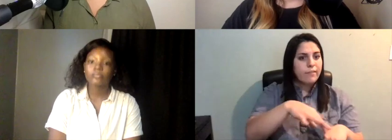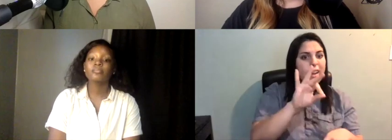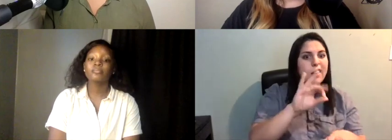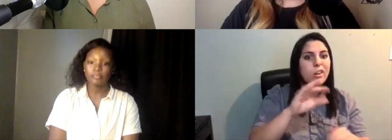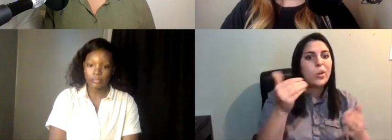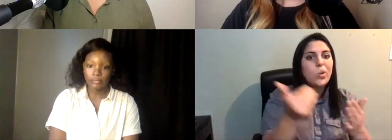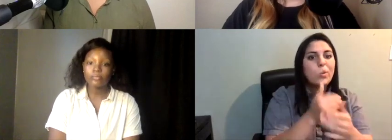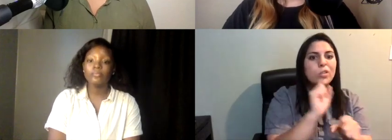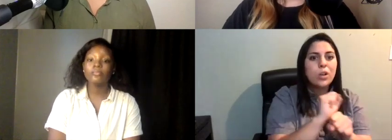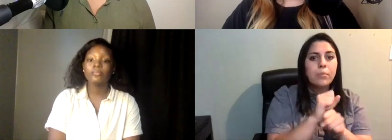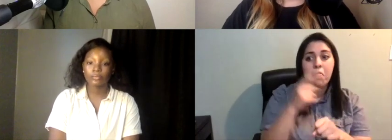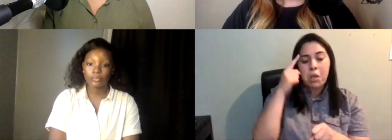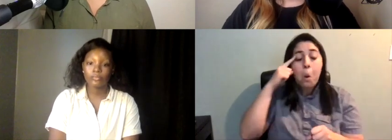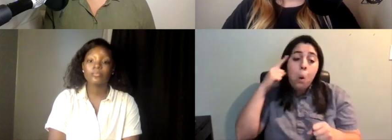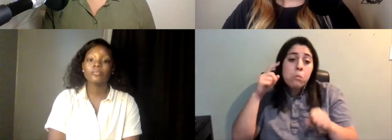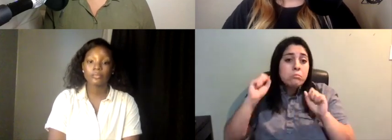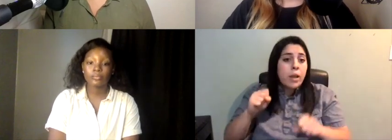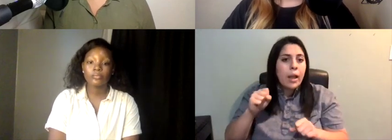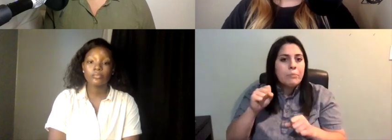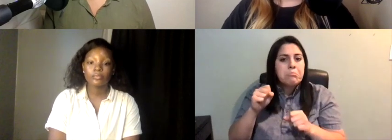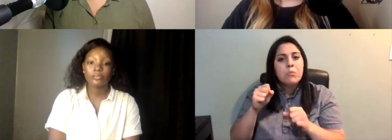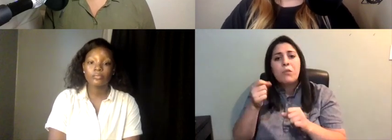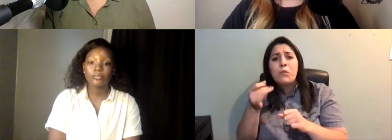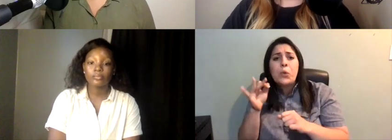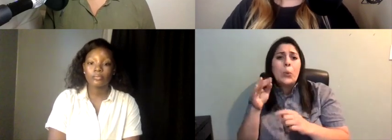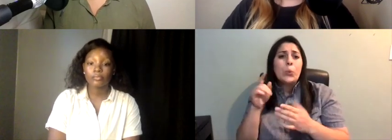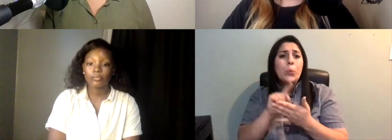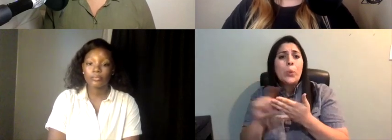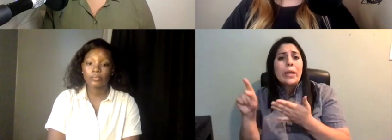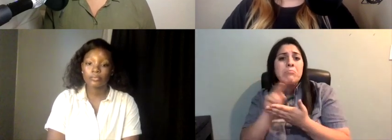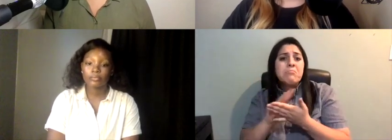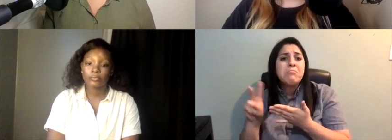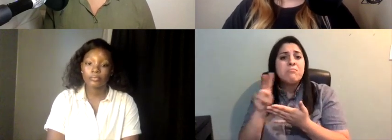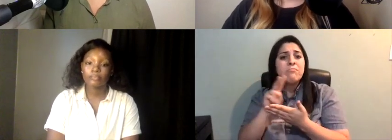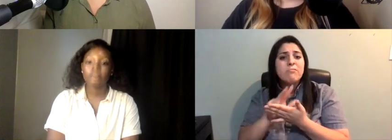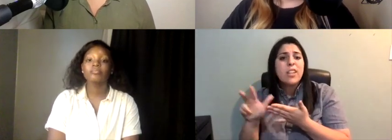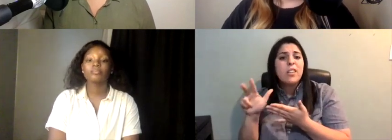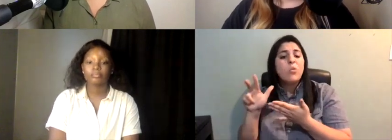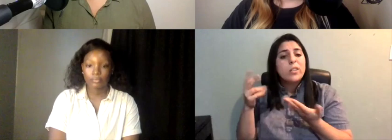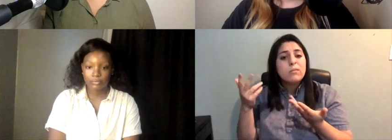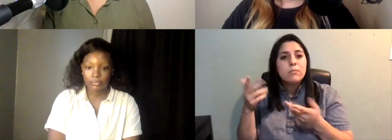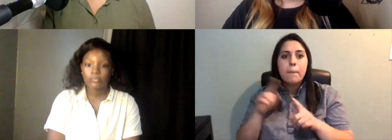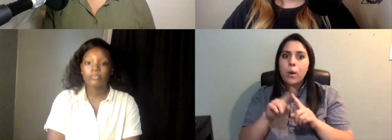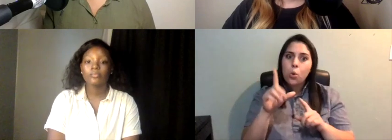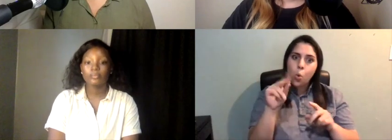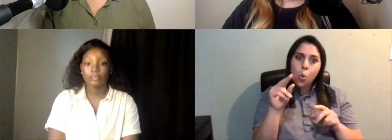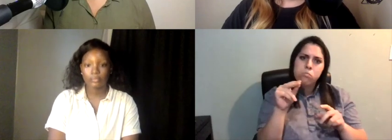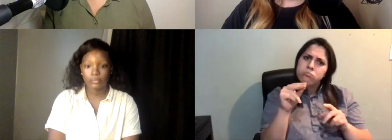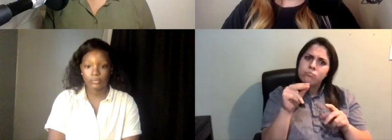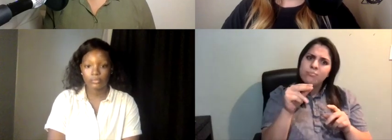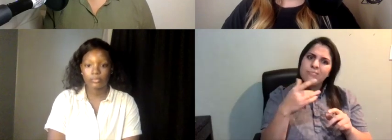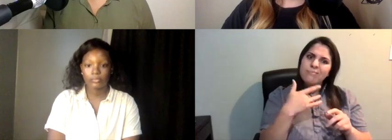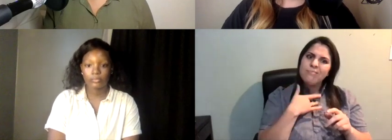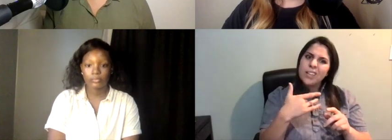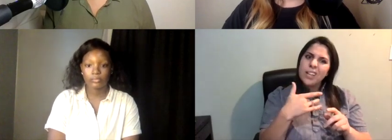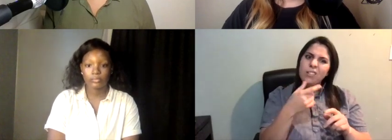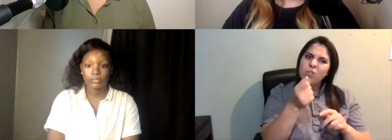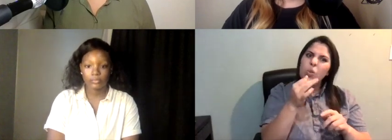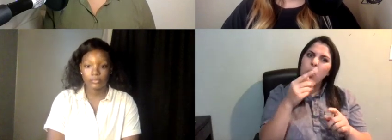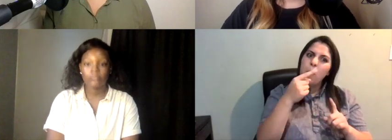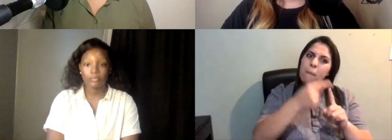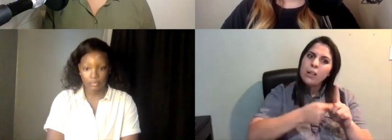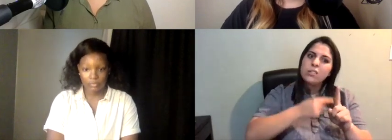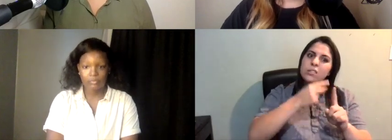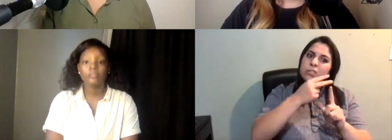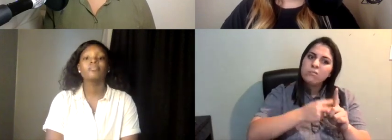months. Even the interview process, if you know, I mean, I left a job last year. Right. In